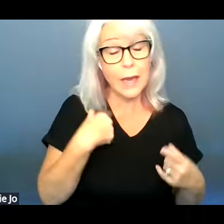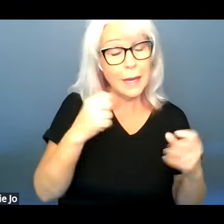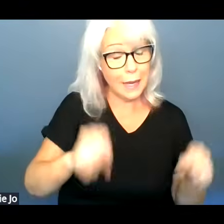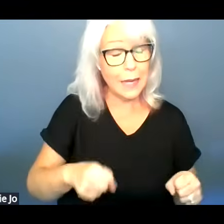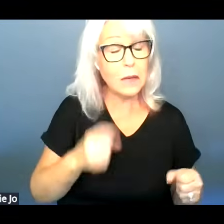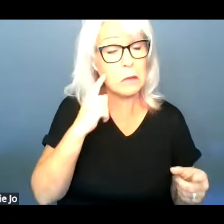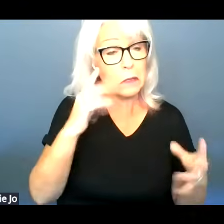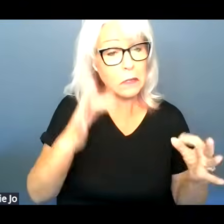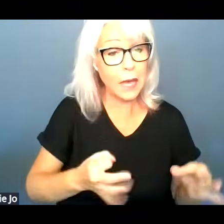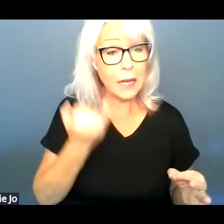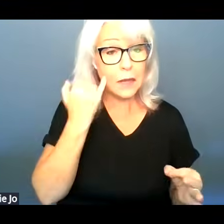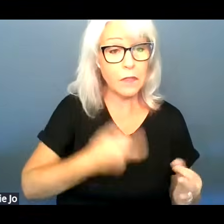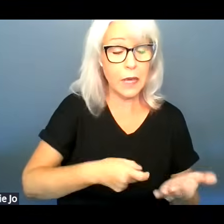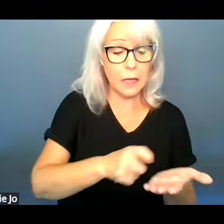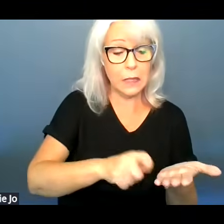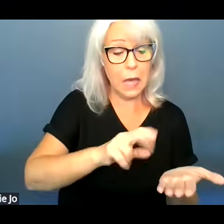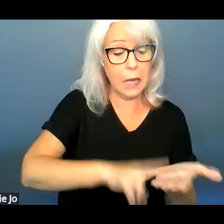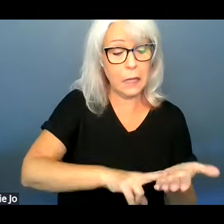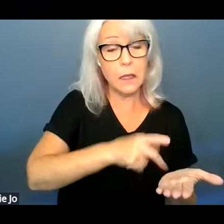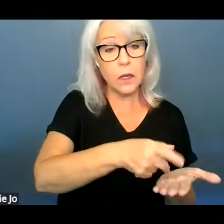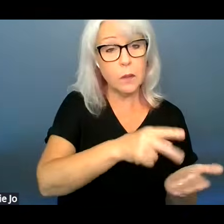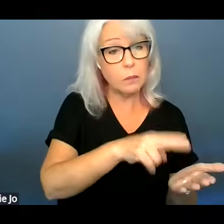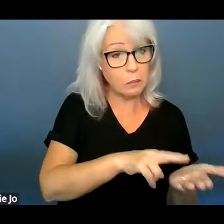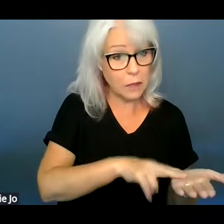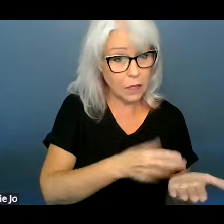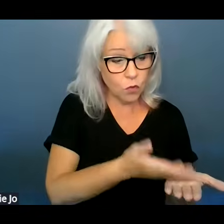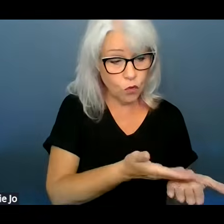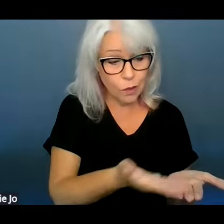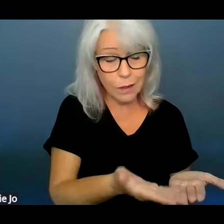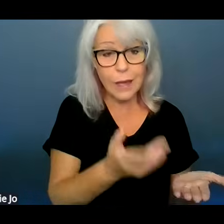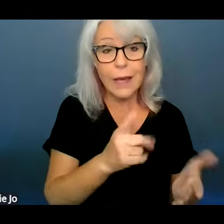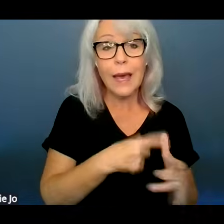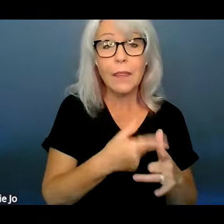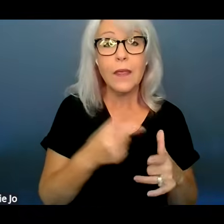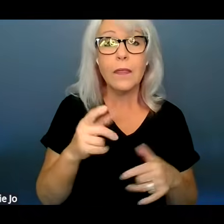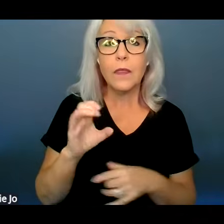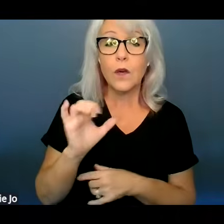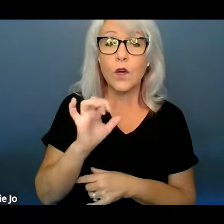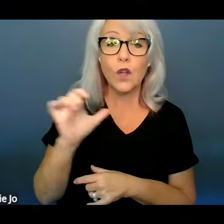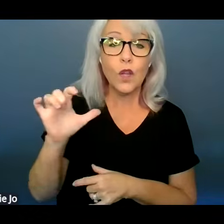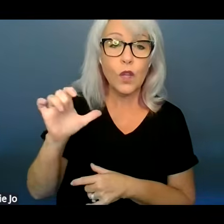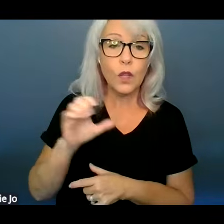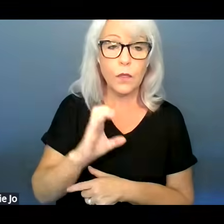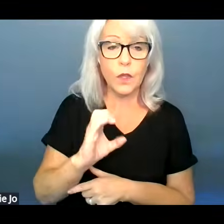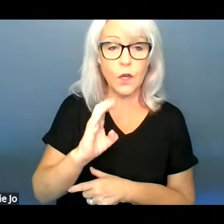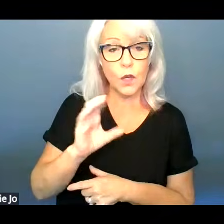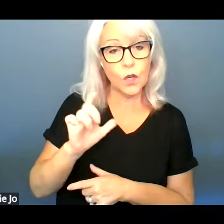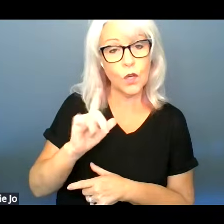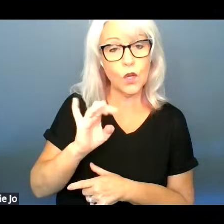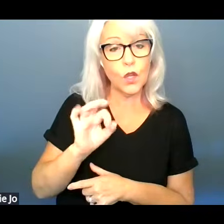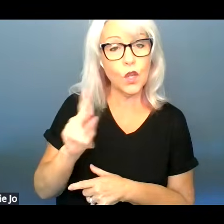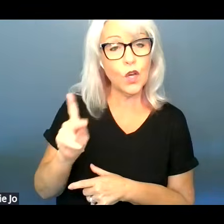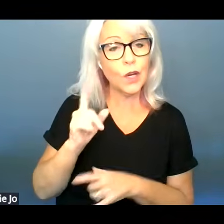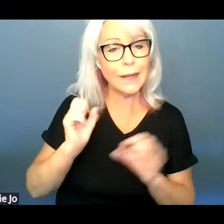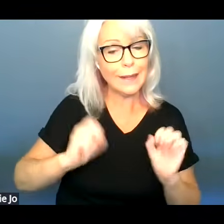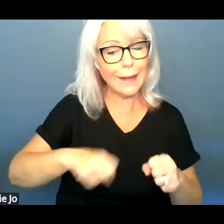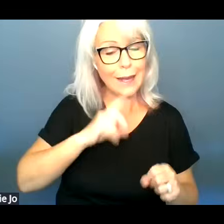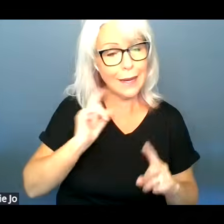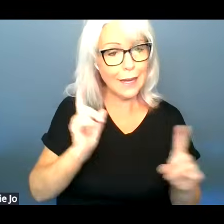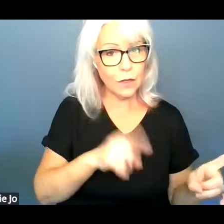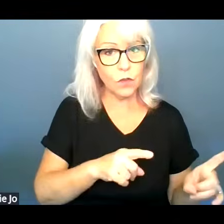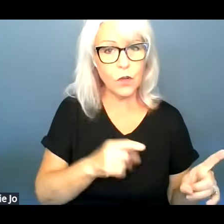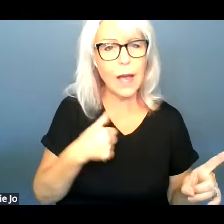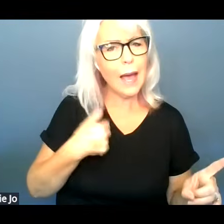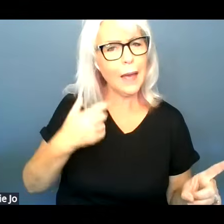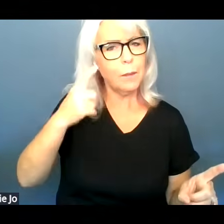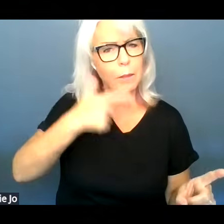the petition, and the clerk can respond as she wishes. So I think that it is factual